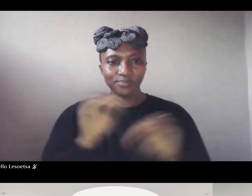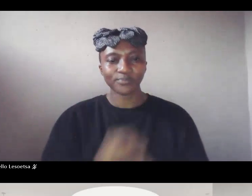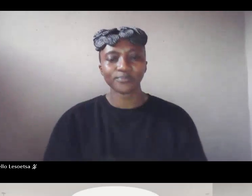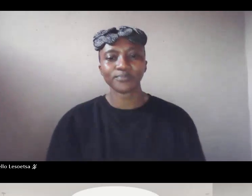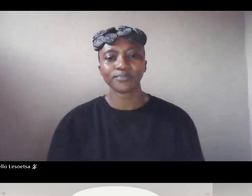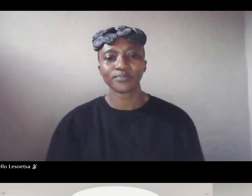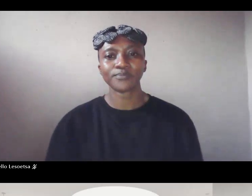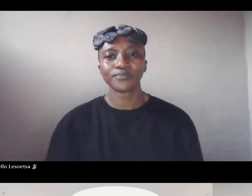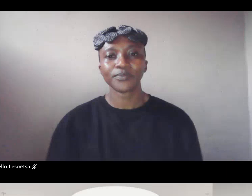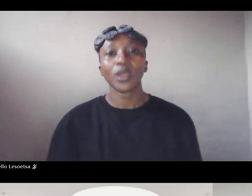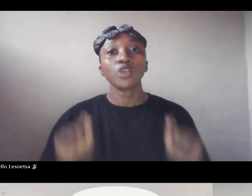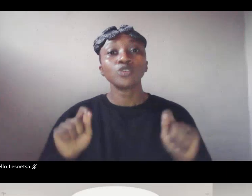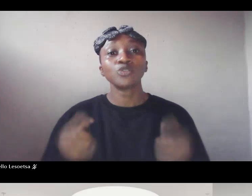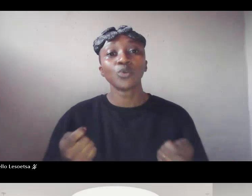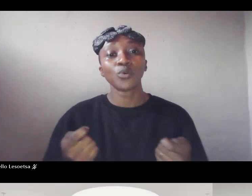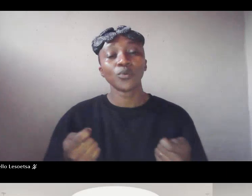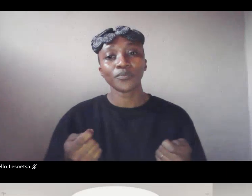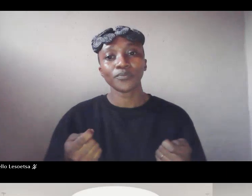So when we